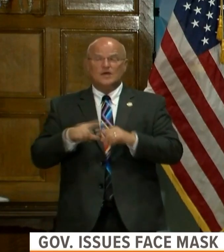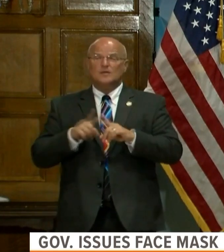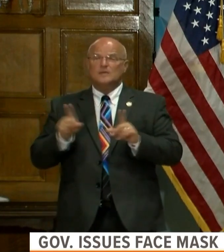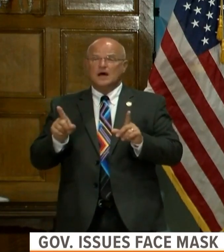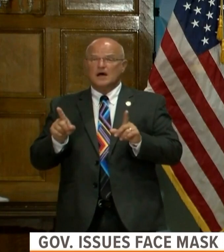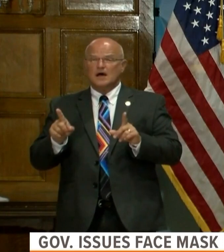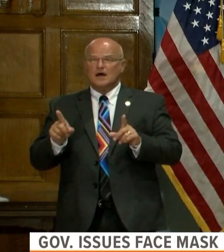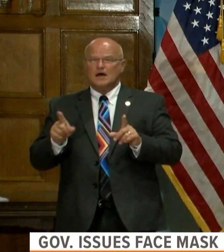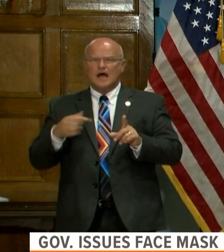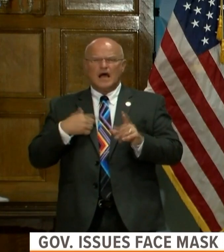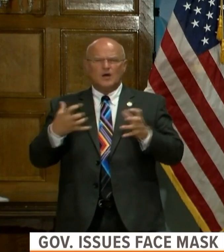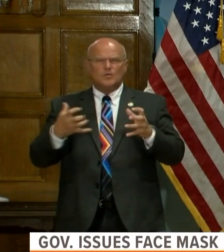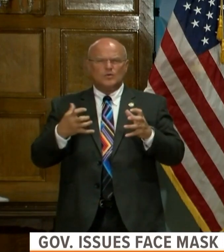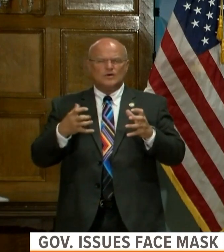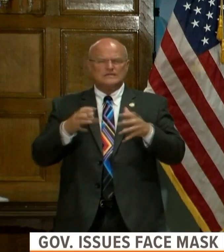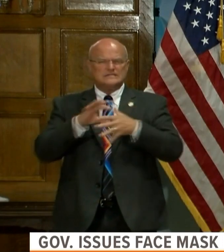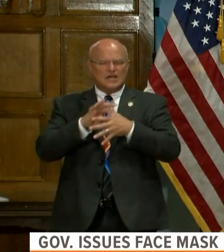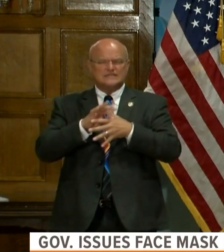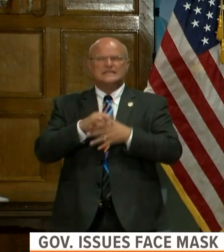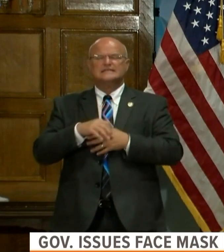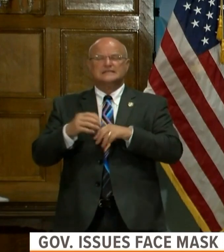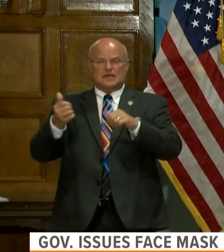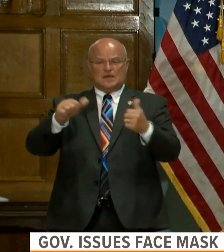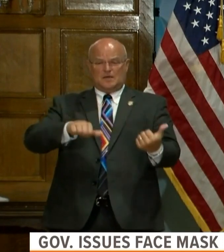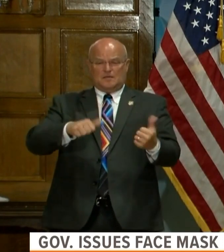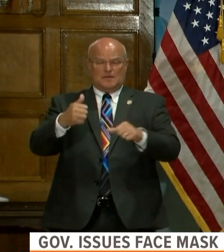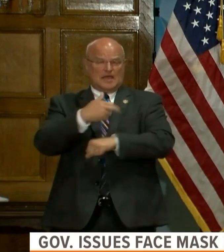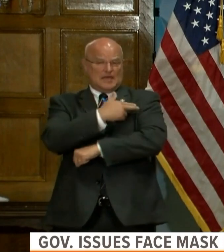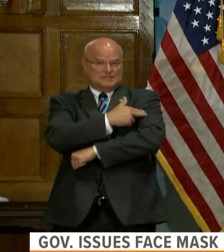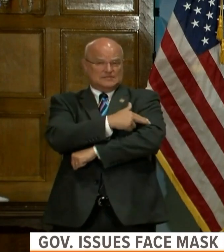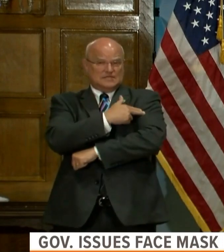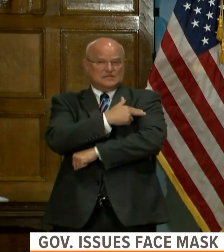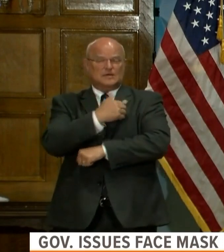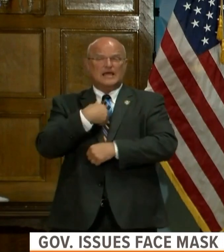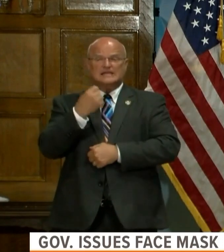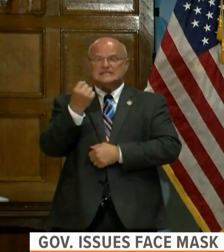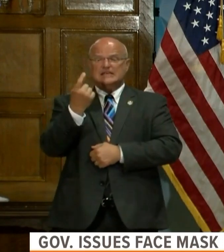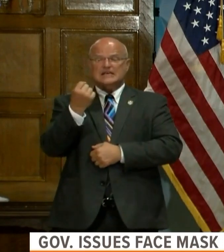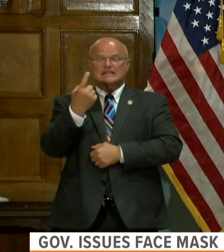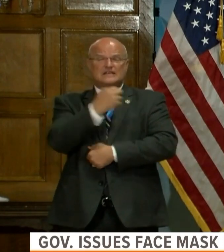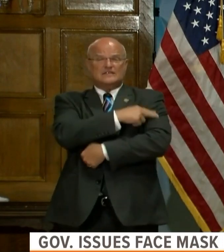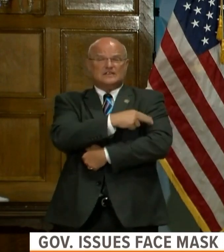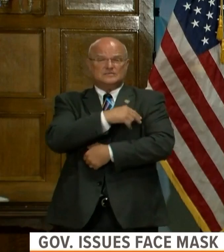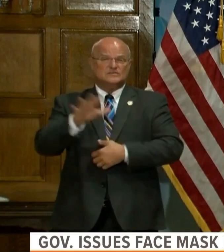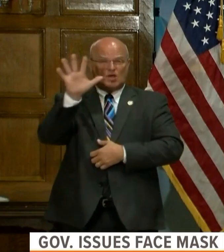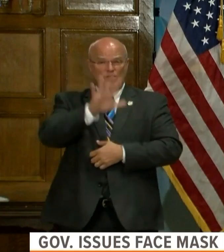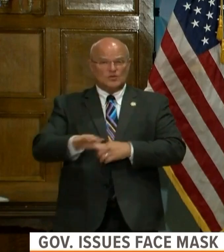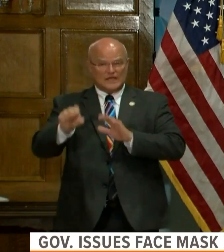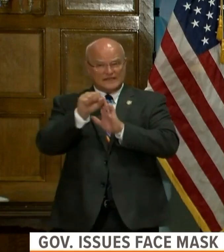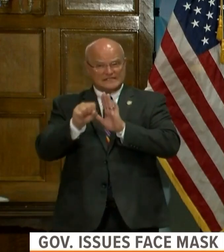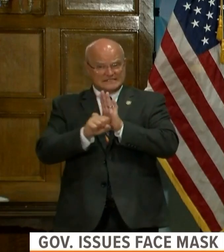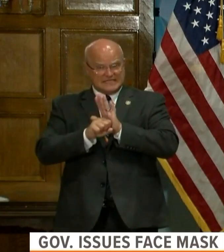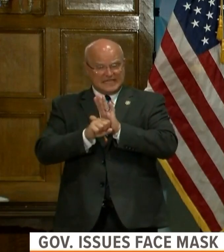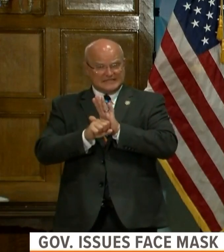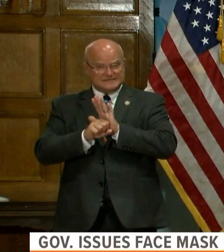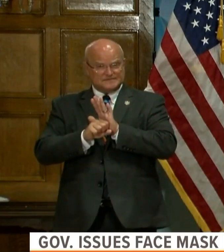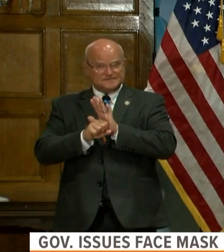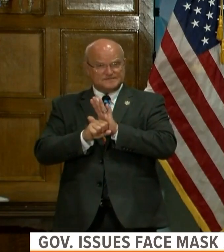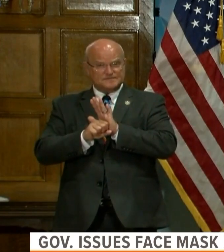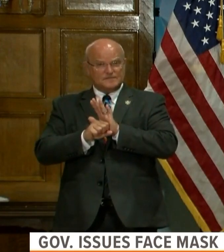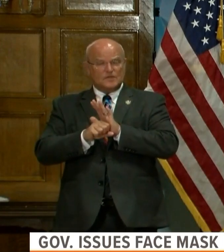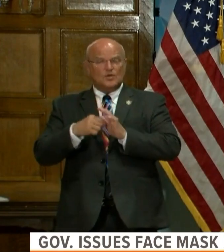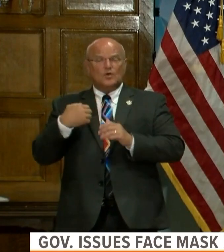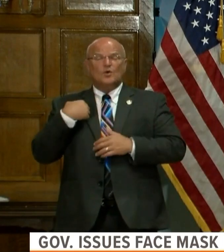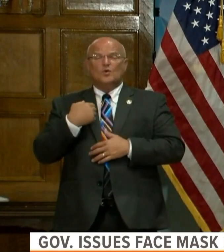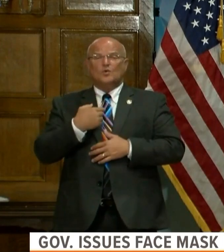I do that, I just want to give you a little context. Baptist Health it has 11 hospitals throughout the state of Arkansas.